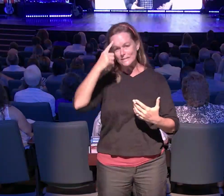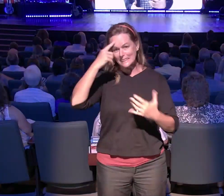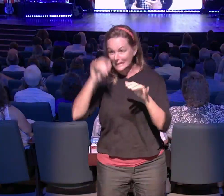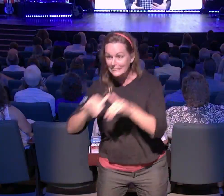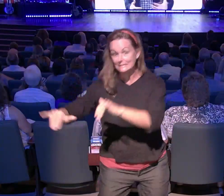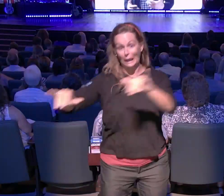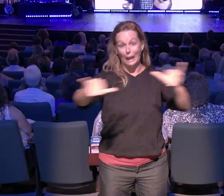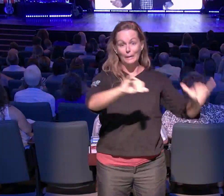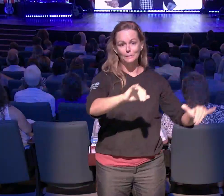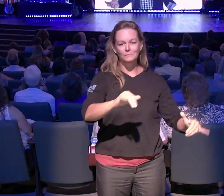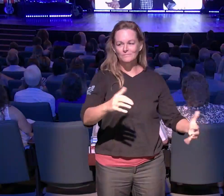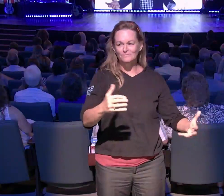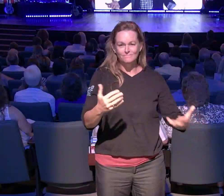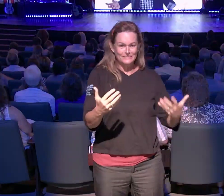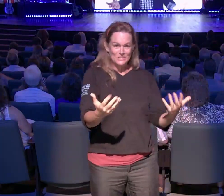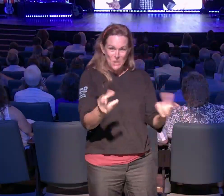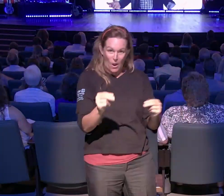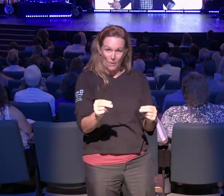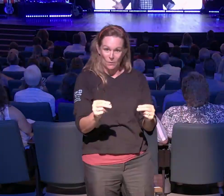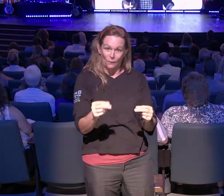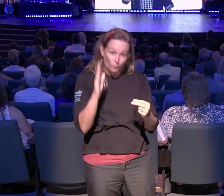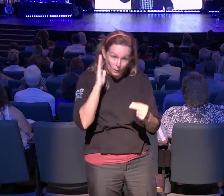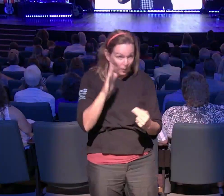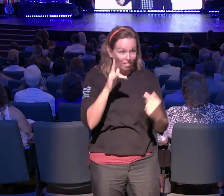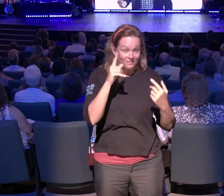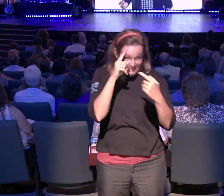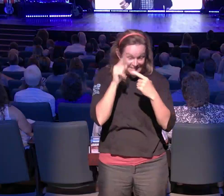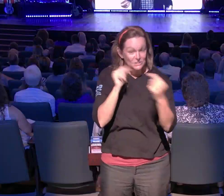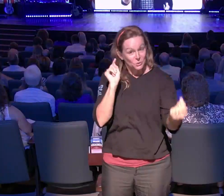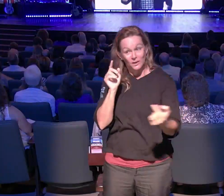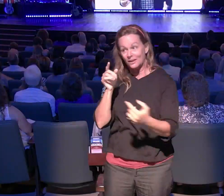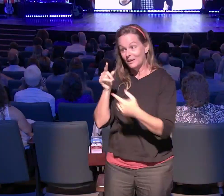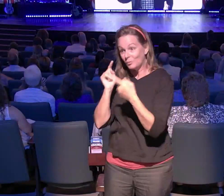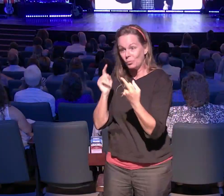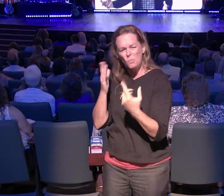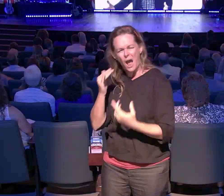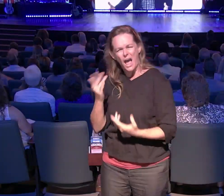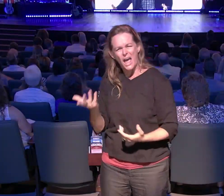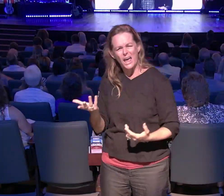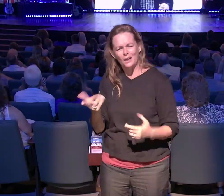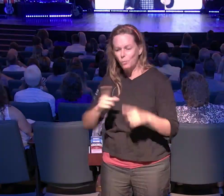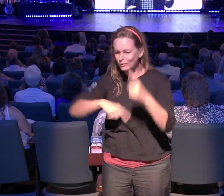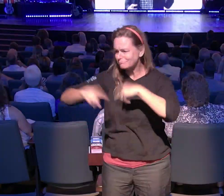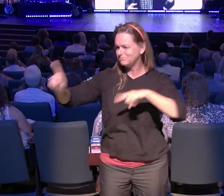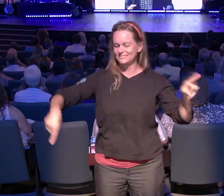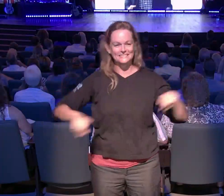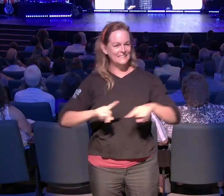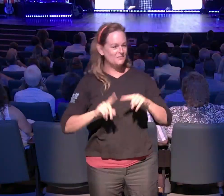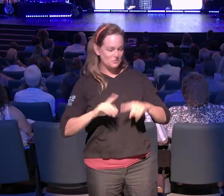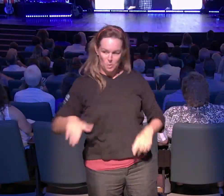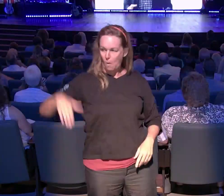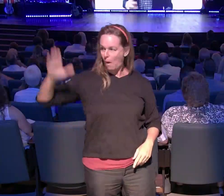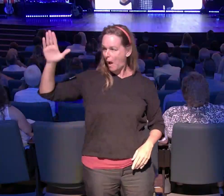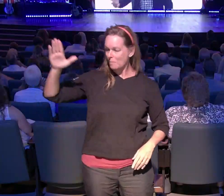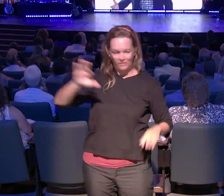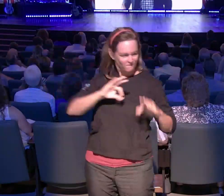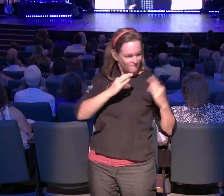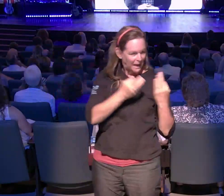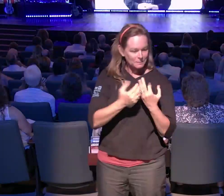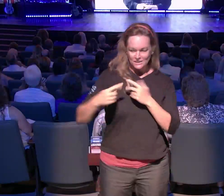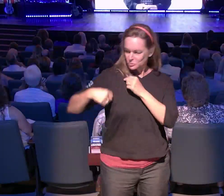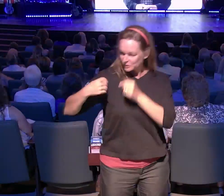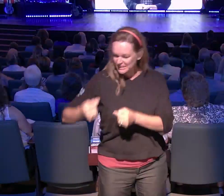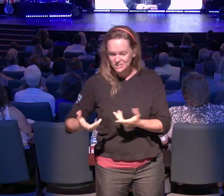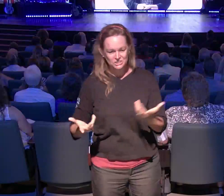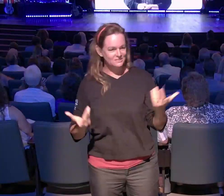Why? Because we're all different. We grow up differently. We have different perspectives, different family values or traditions in